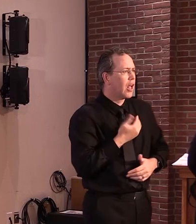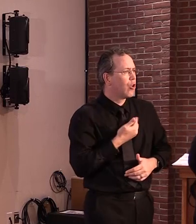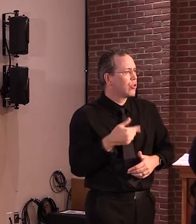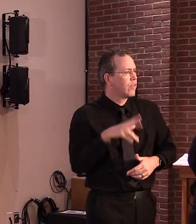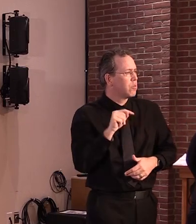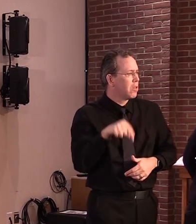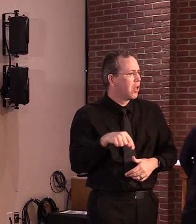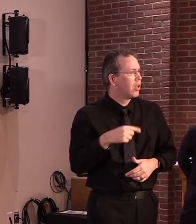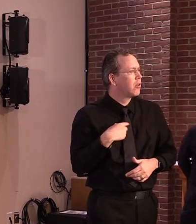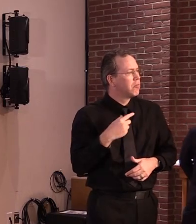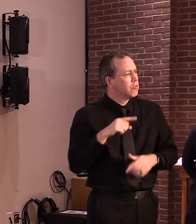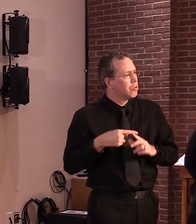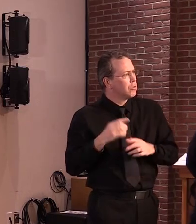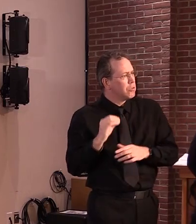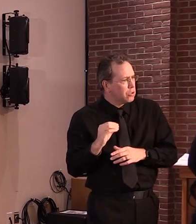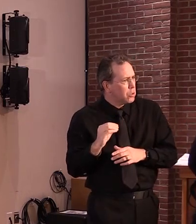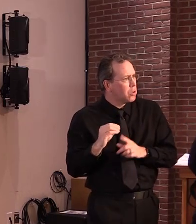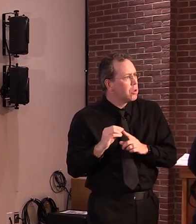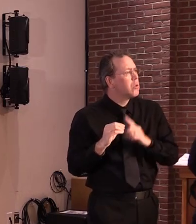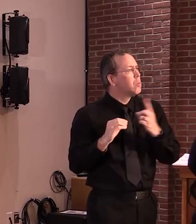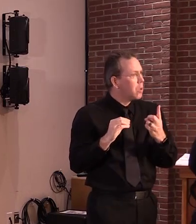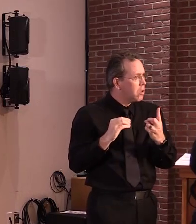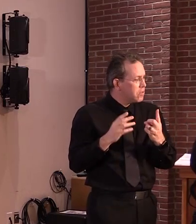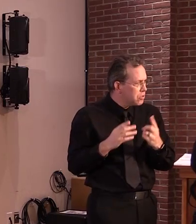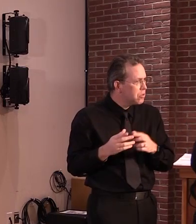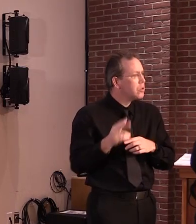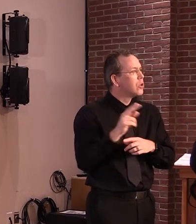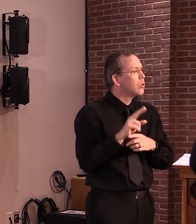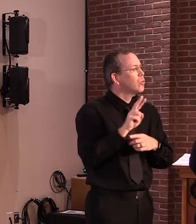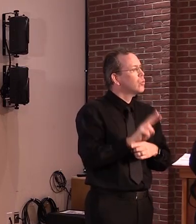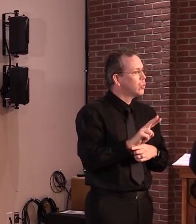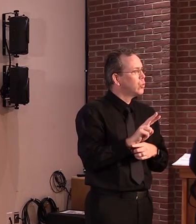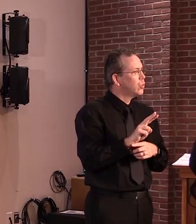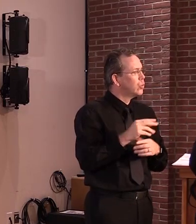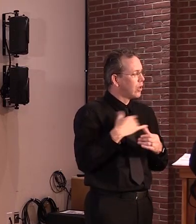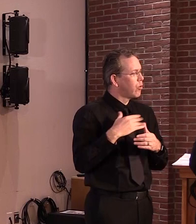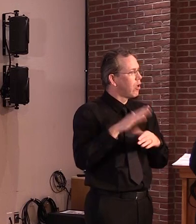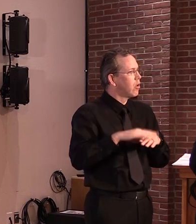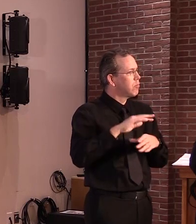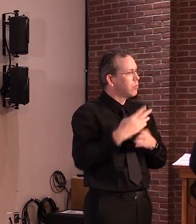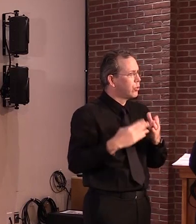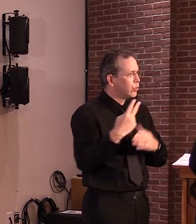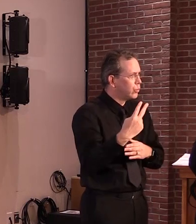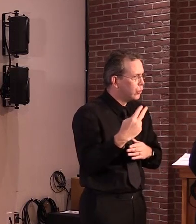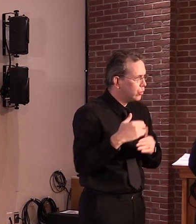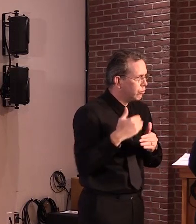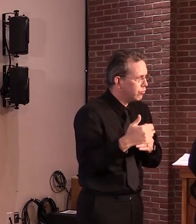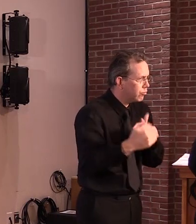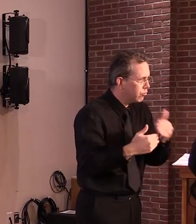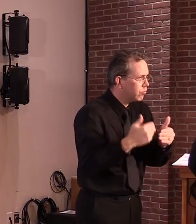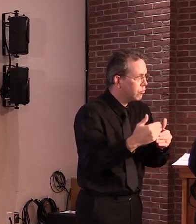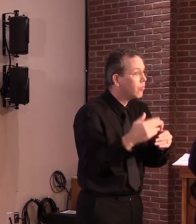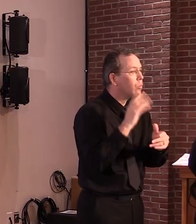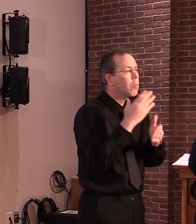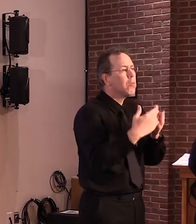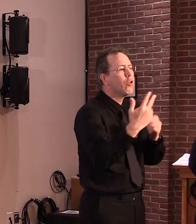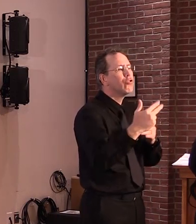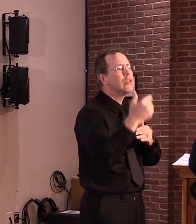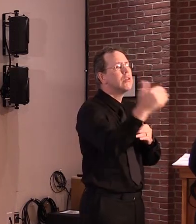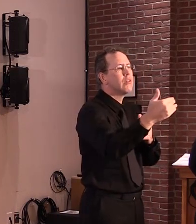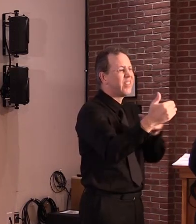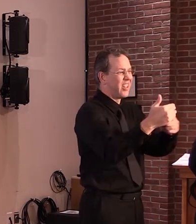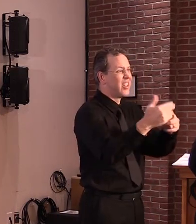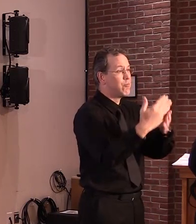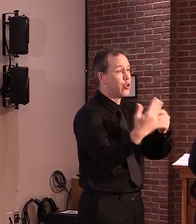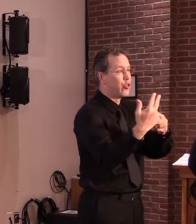deciding when we enter phase 3. And phase 3 is the actual first place where dentistry is even mentioned in the